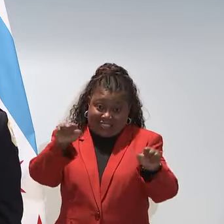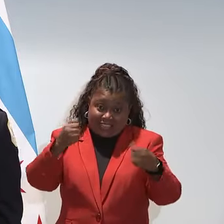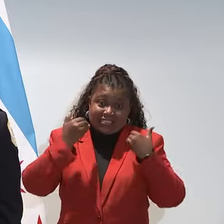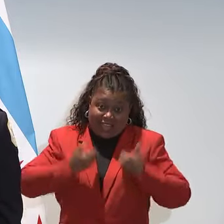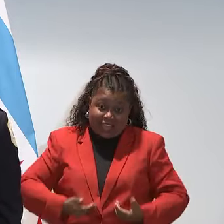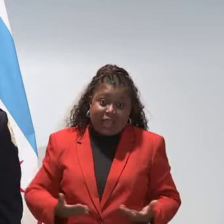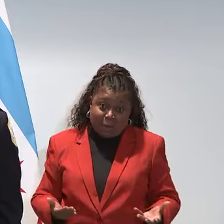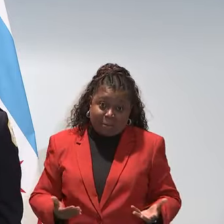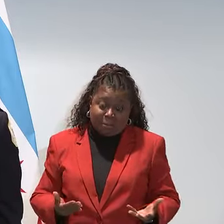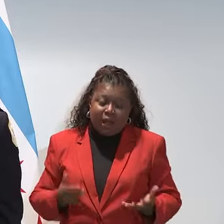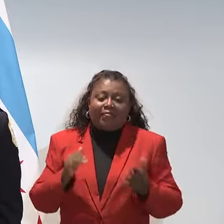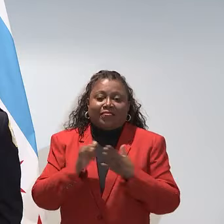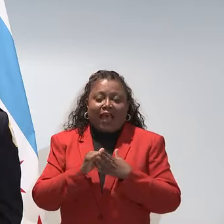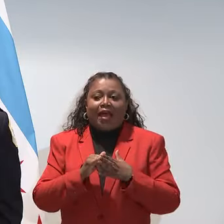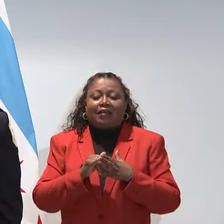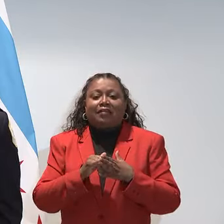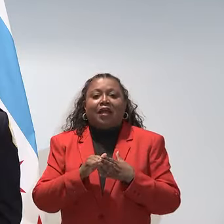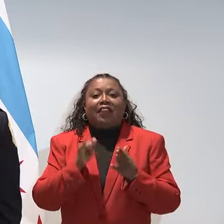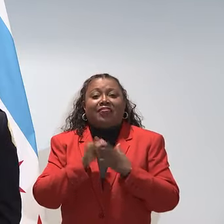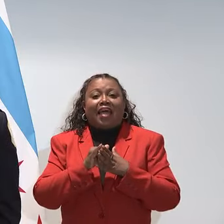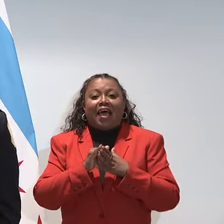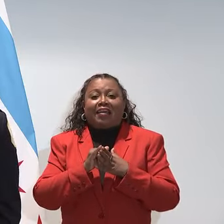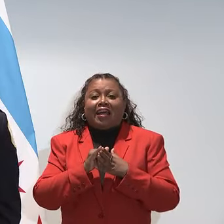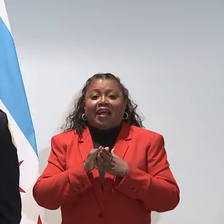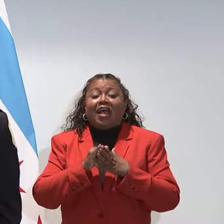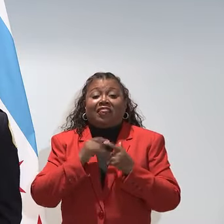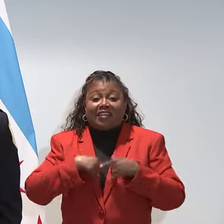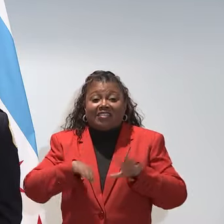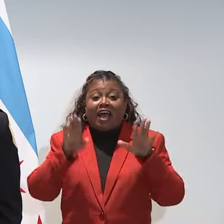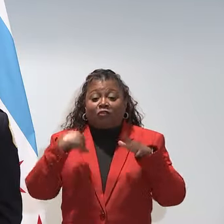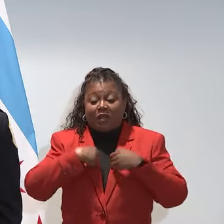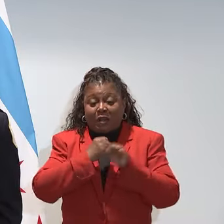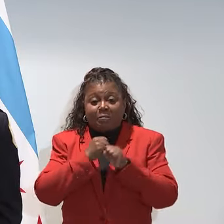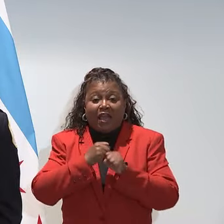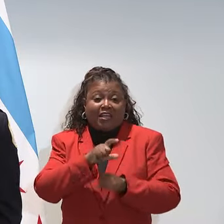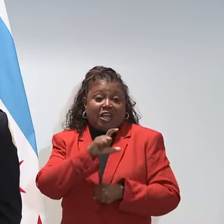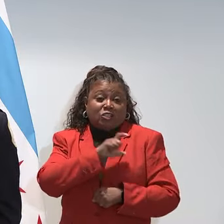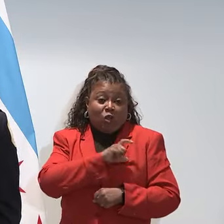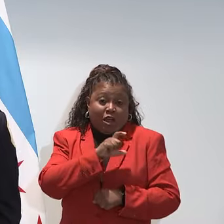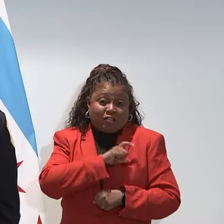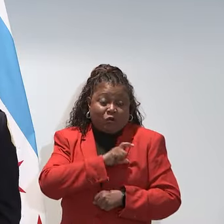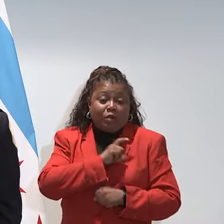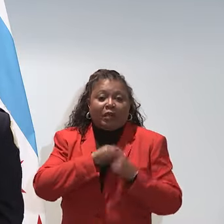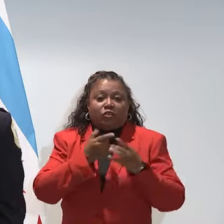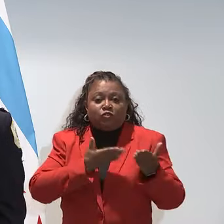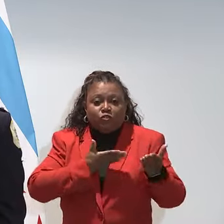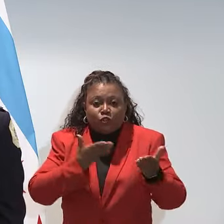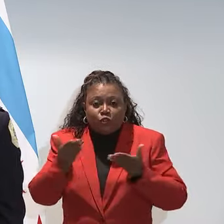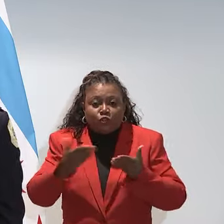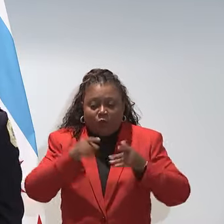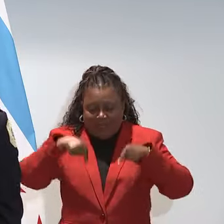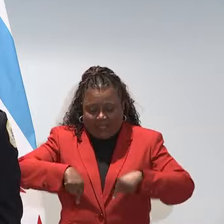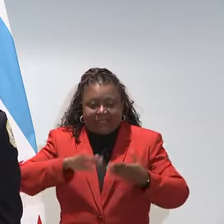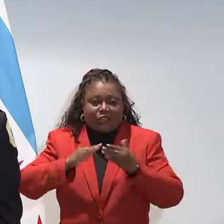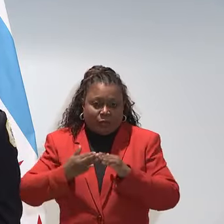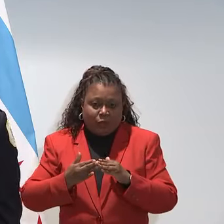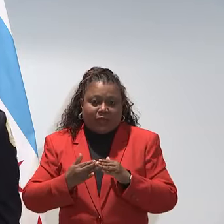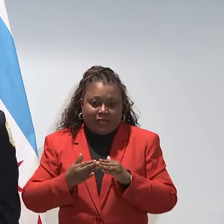am. That the sacrifices we have to make as law enforcement is to serve this